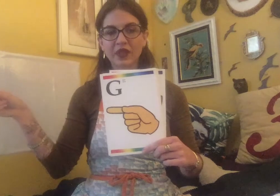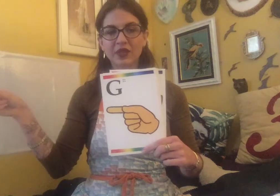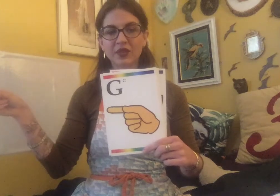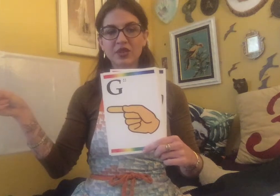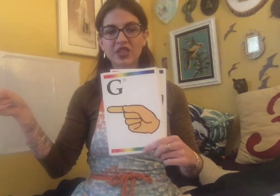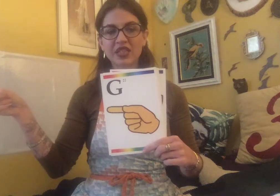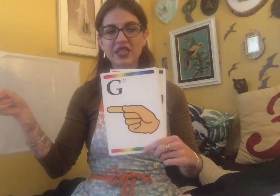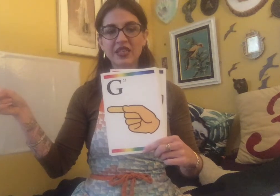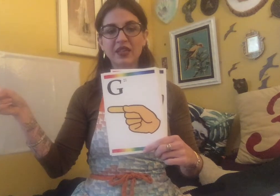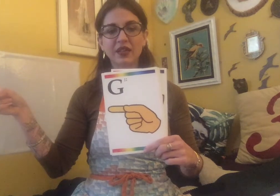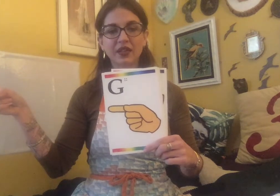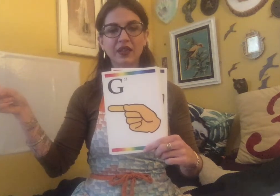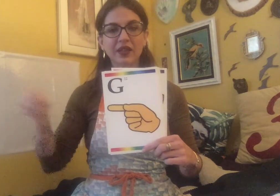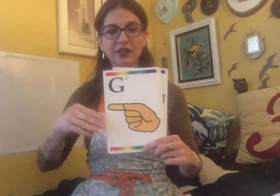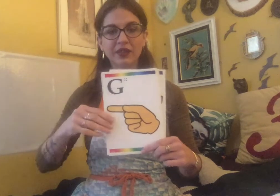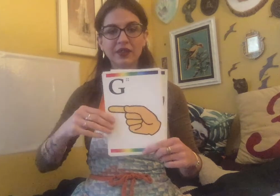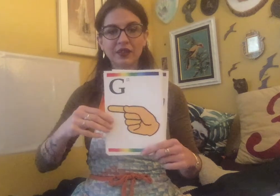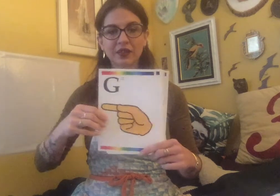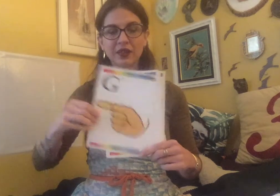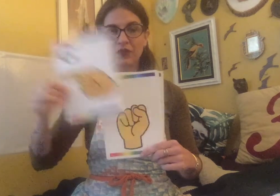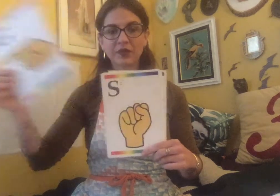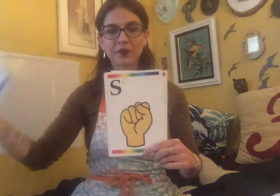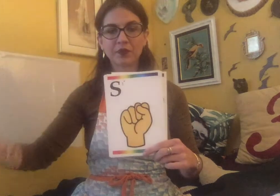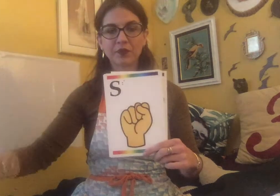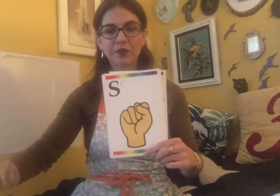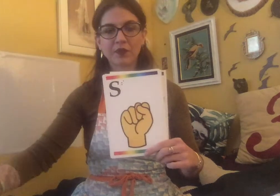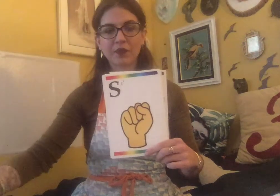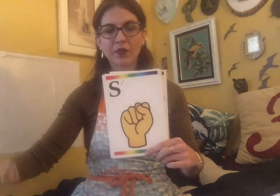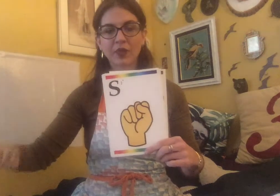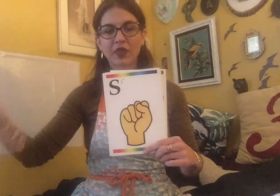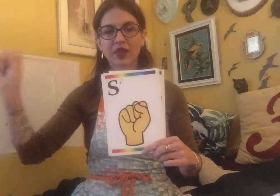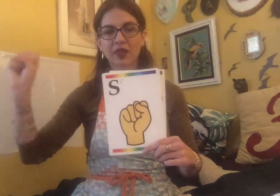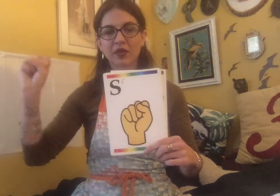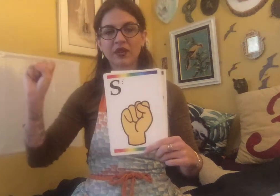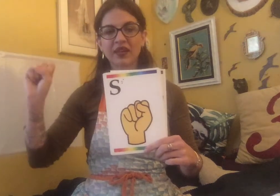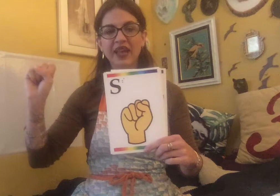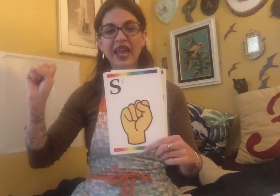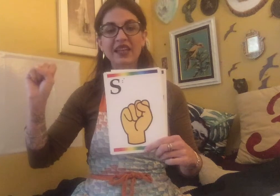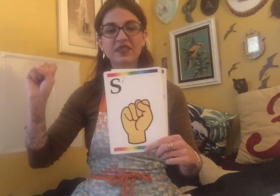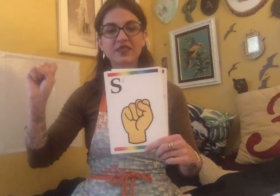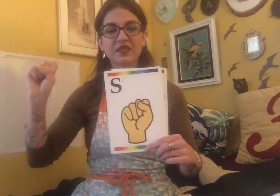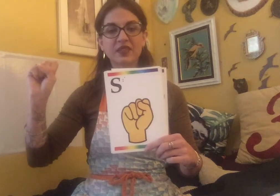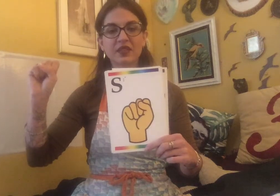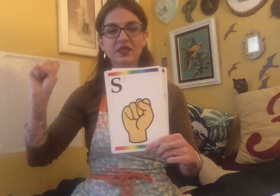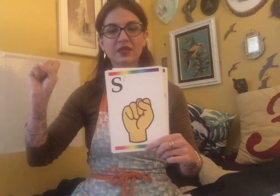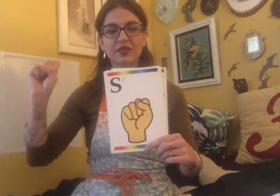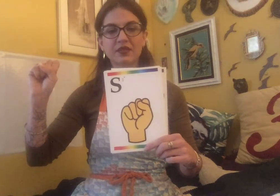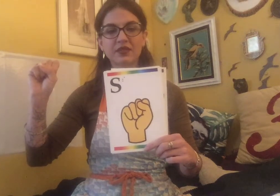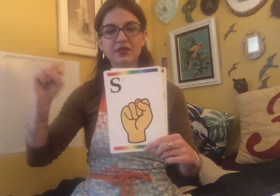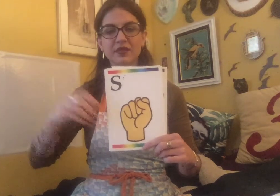G, G, S,